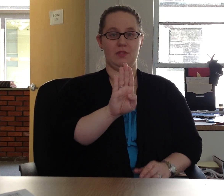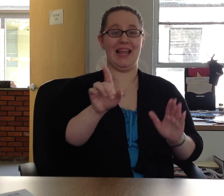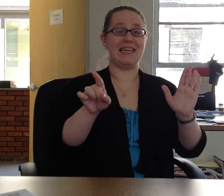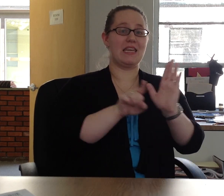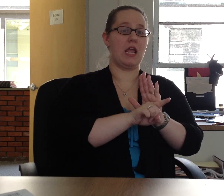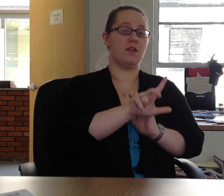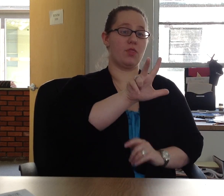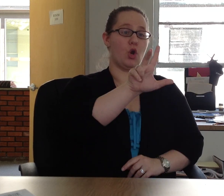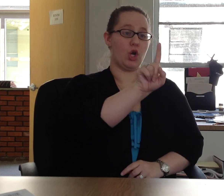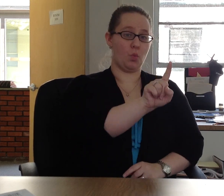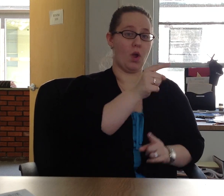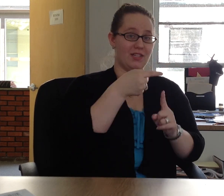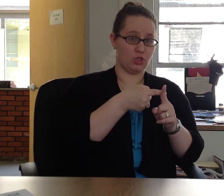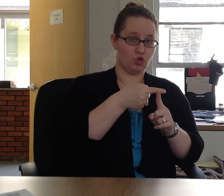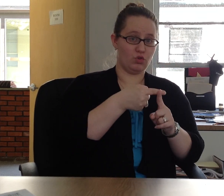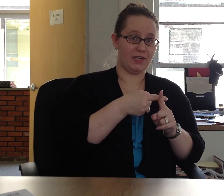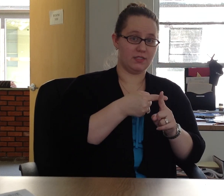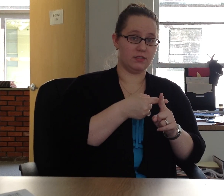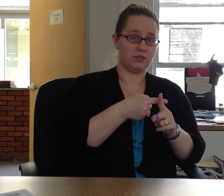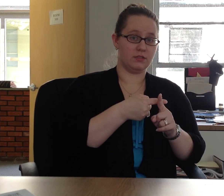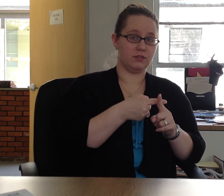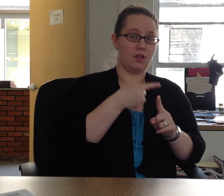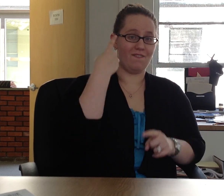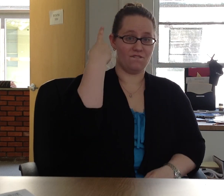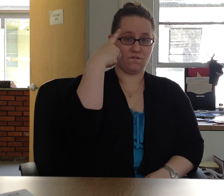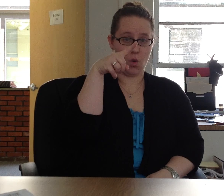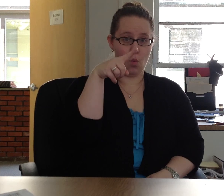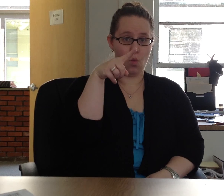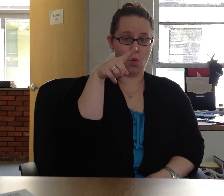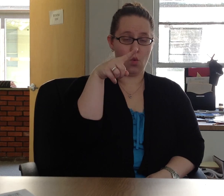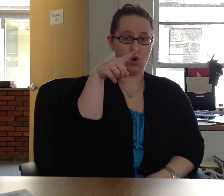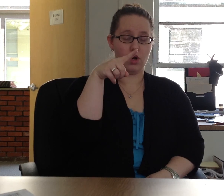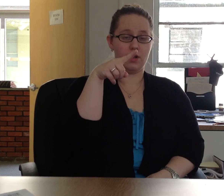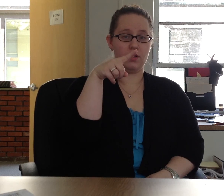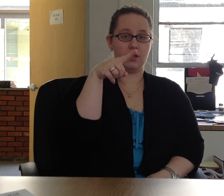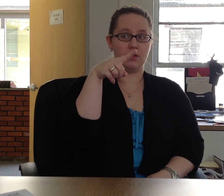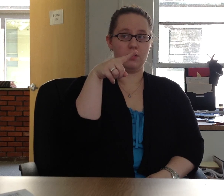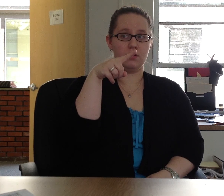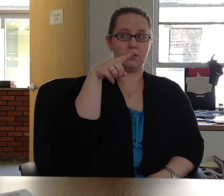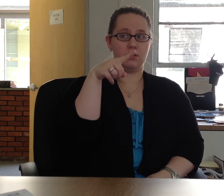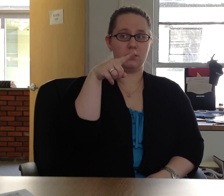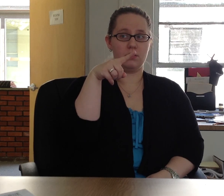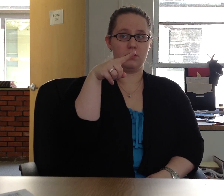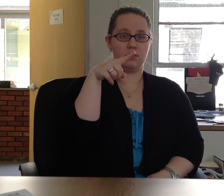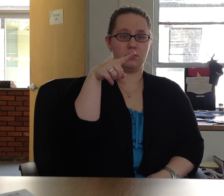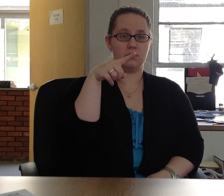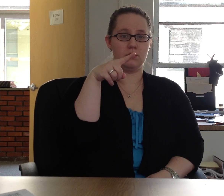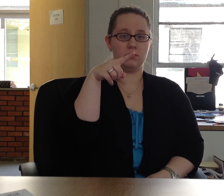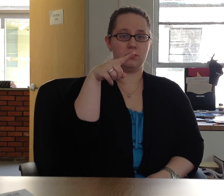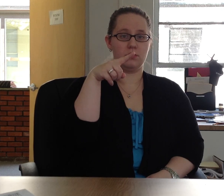-31 degree Fahrenheit or lower for 15